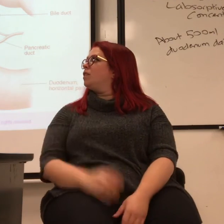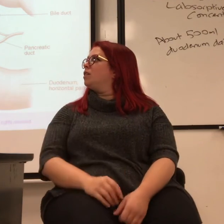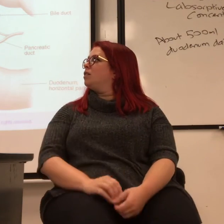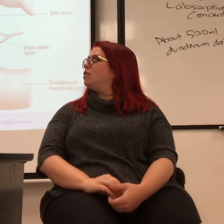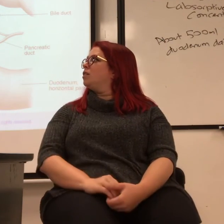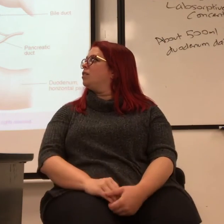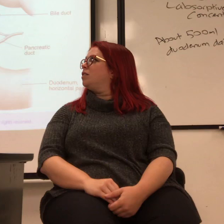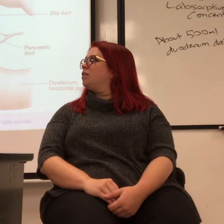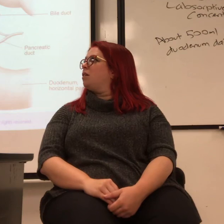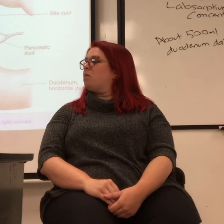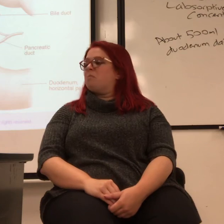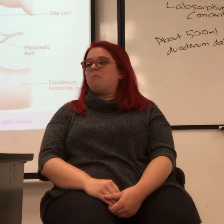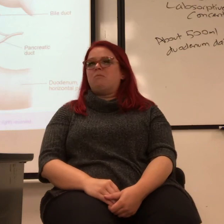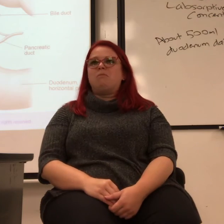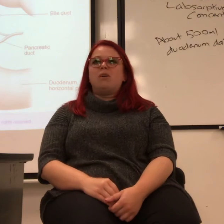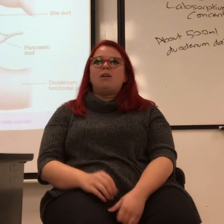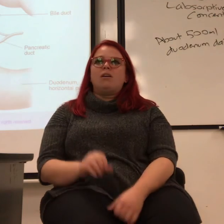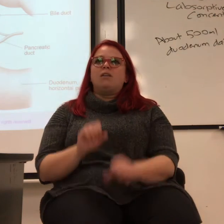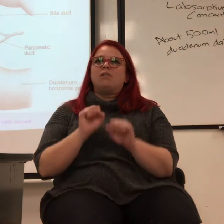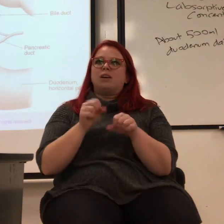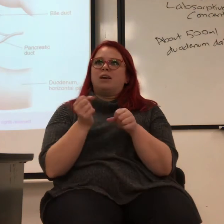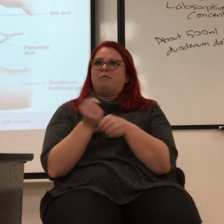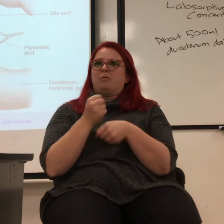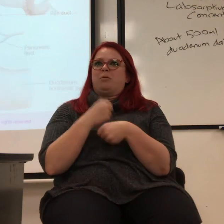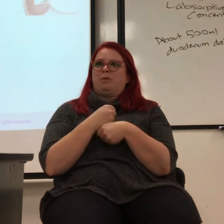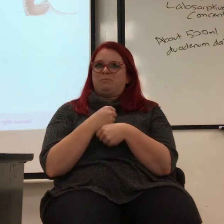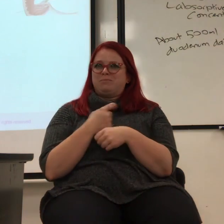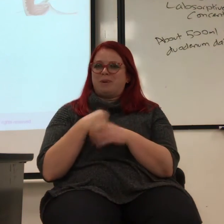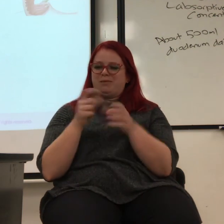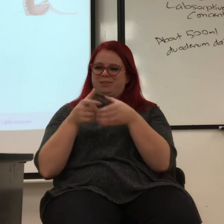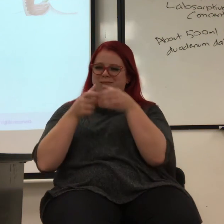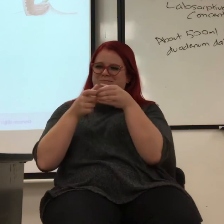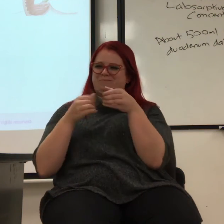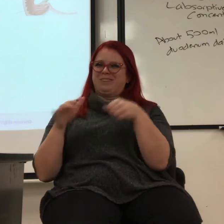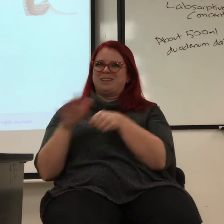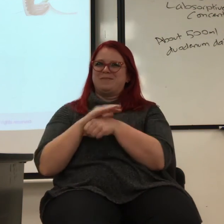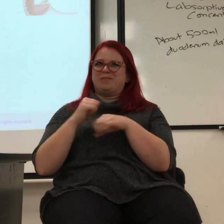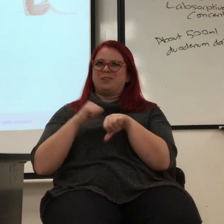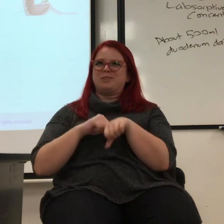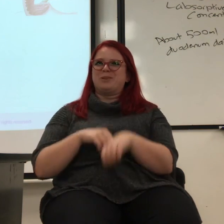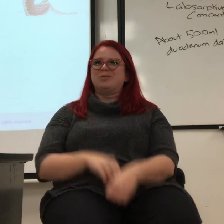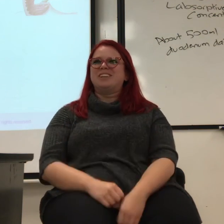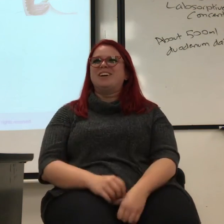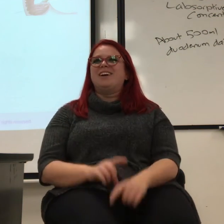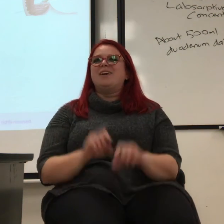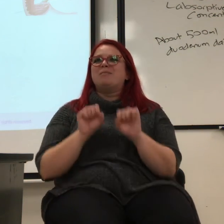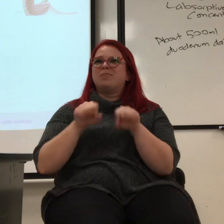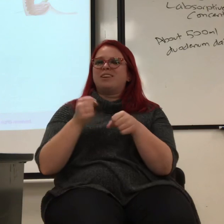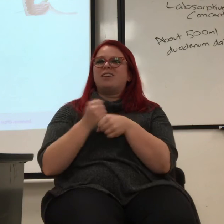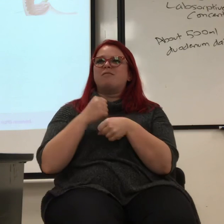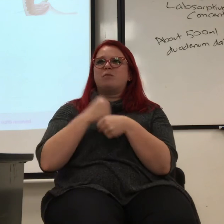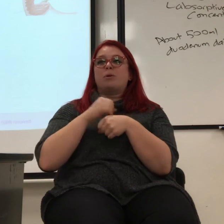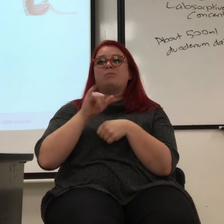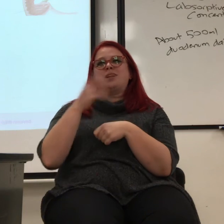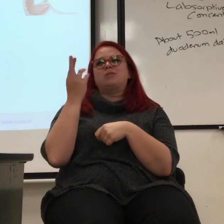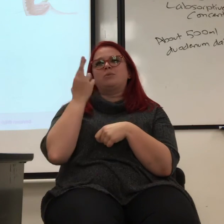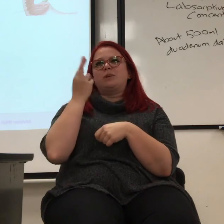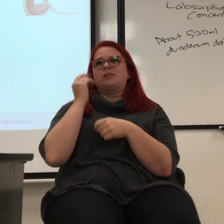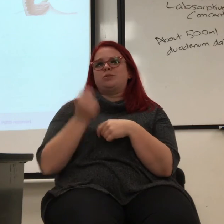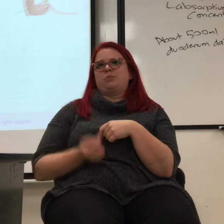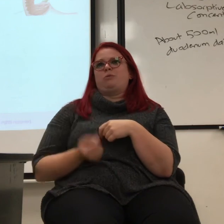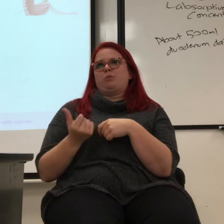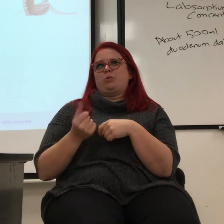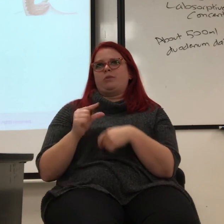are it. They can form, and that would be a reason to remove the gallbladder.